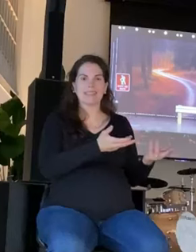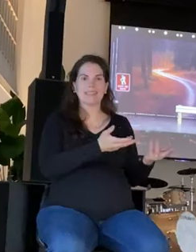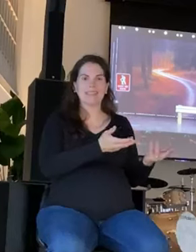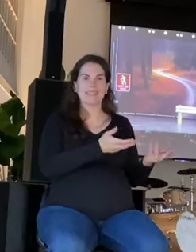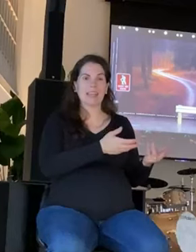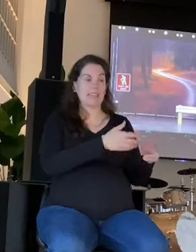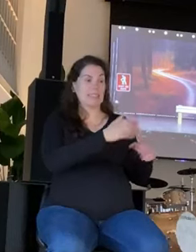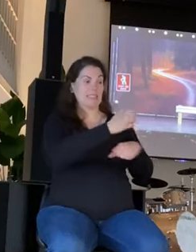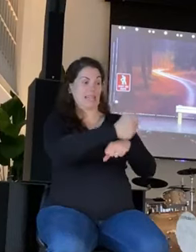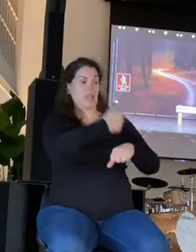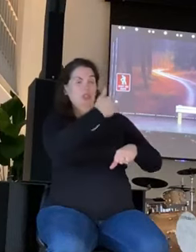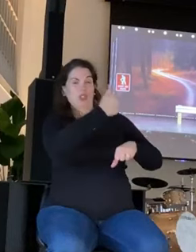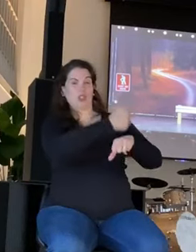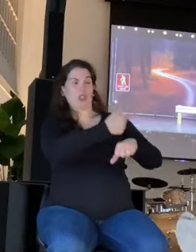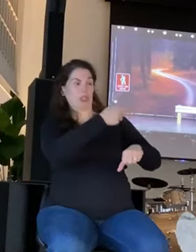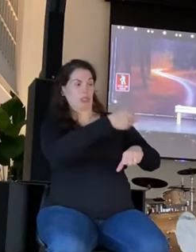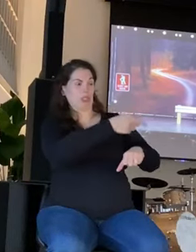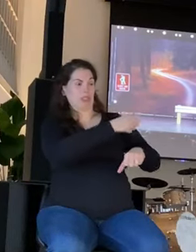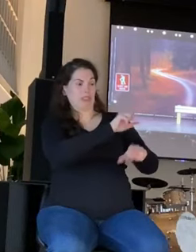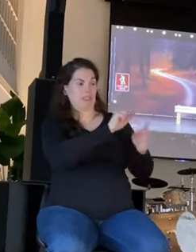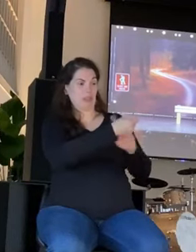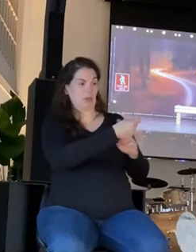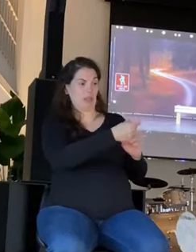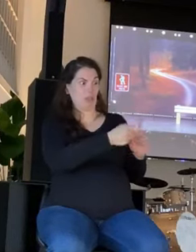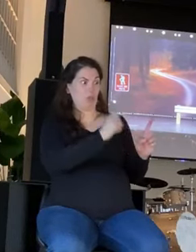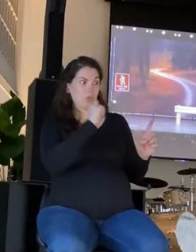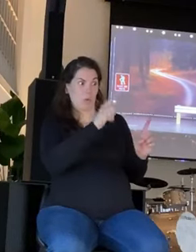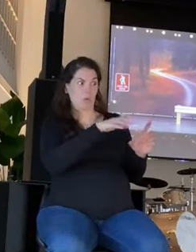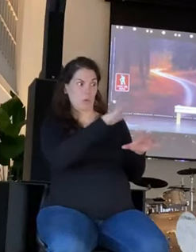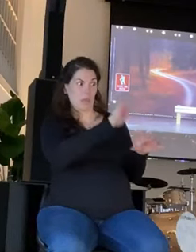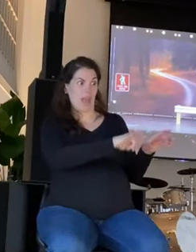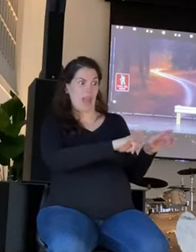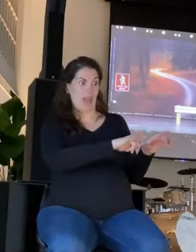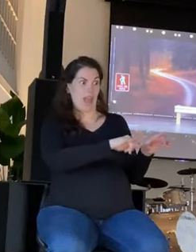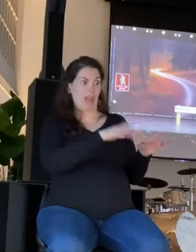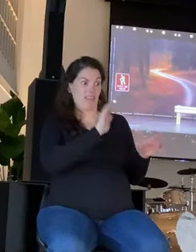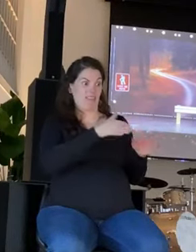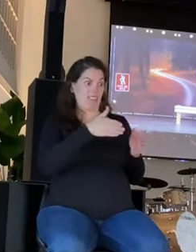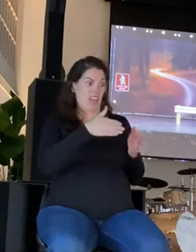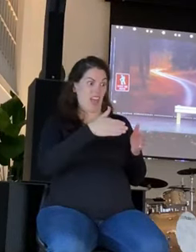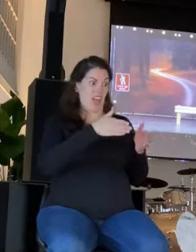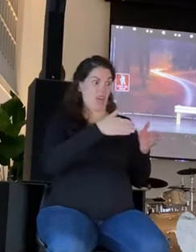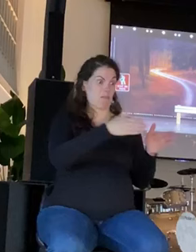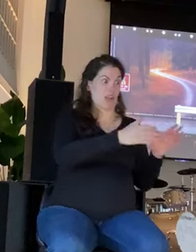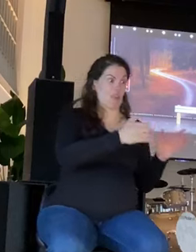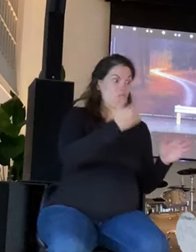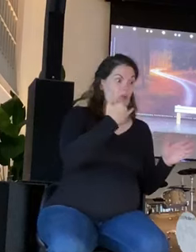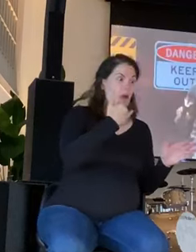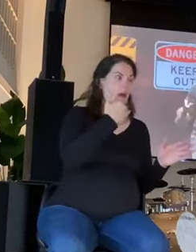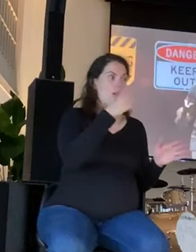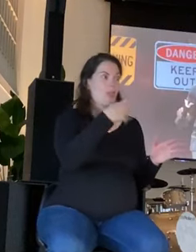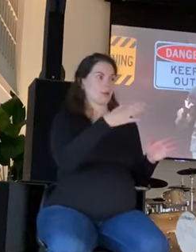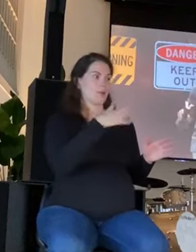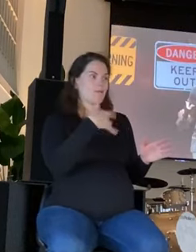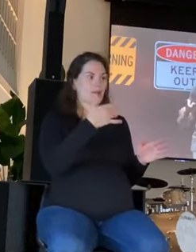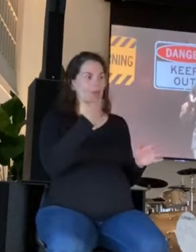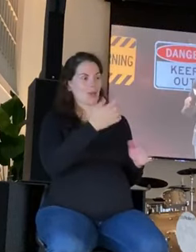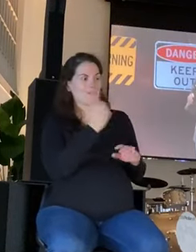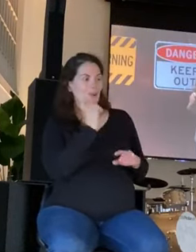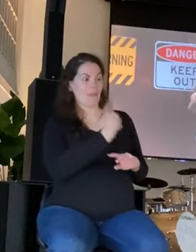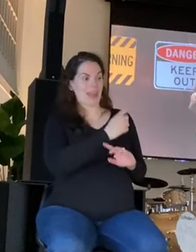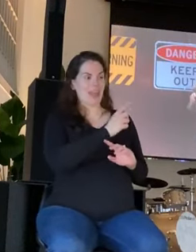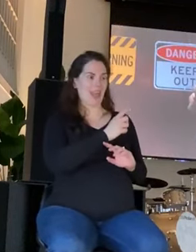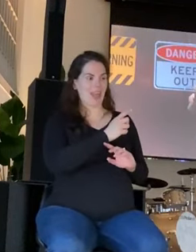you do, danger here. Don't go this way. Don't head down this path. I know it looks good. It's going to feel good for a